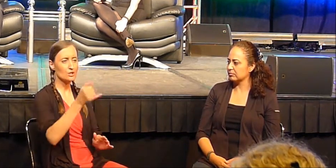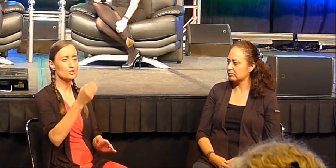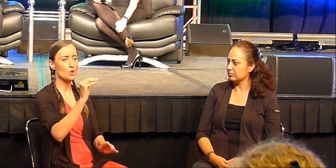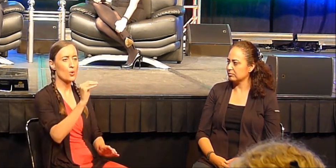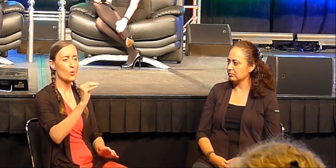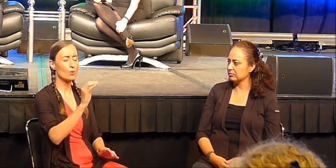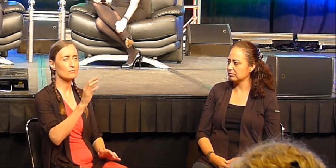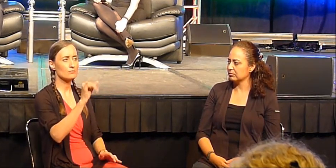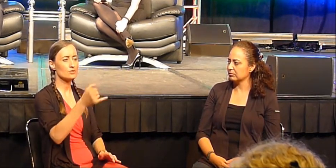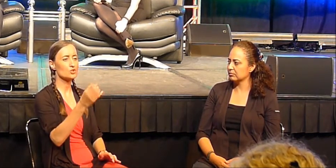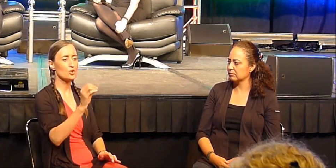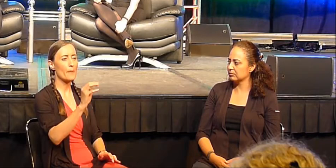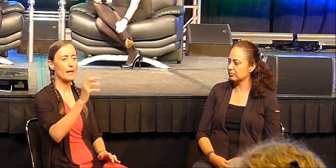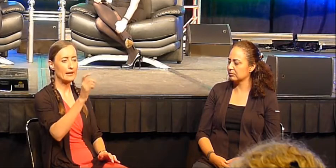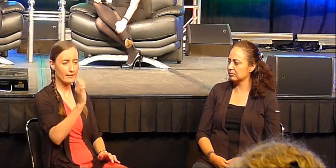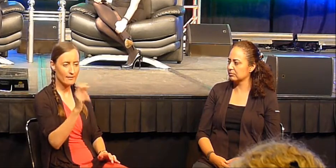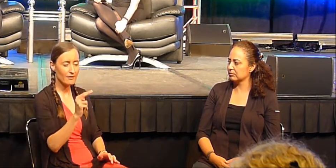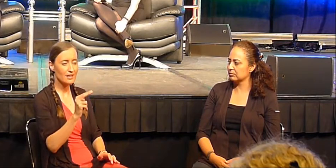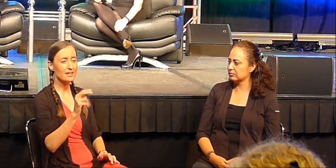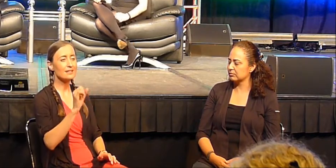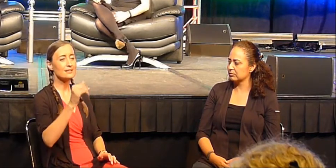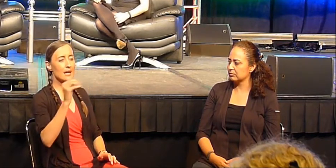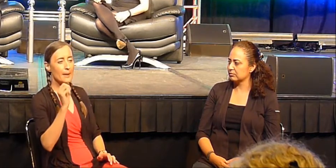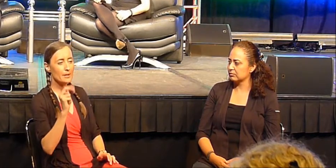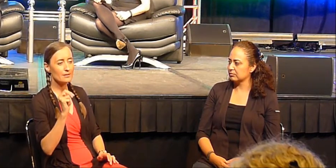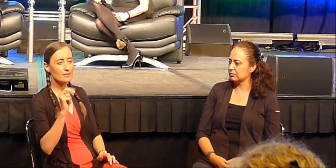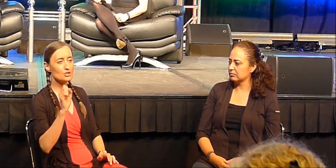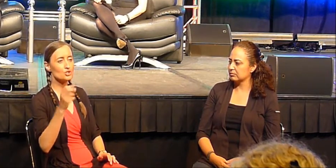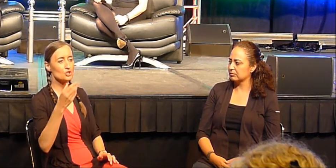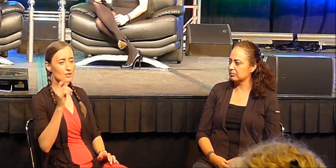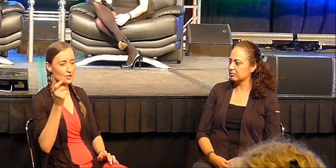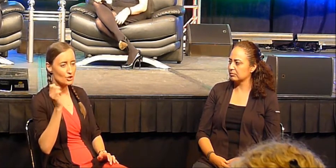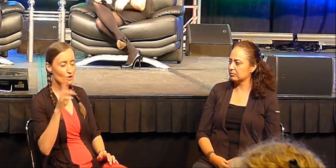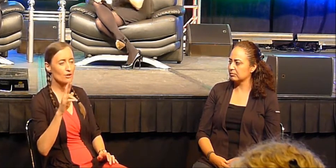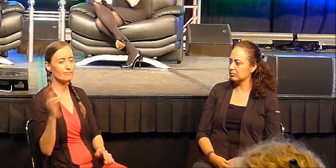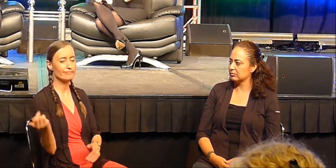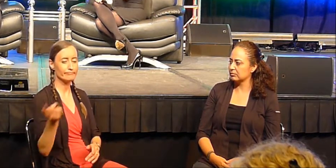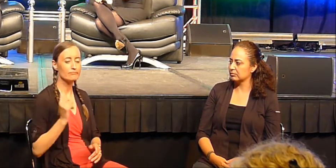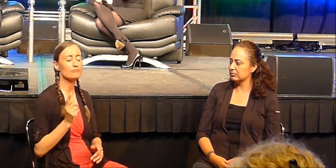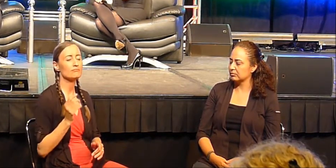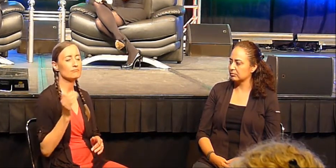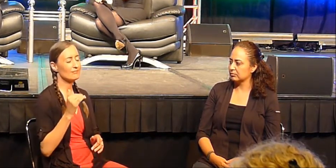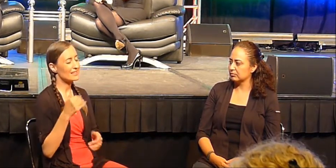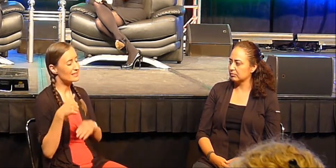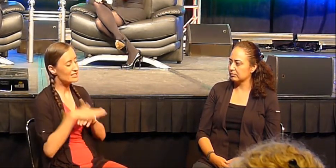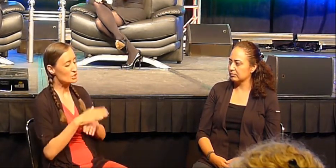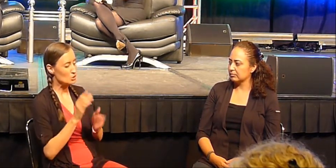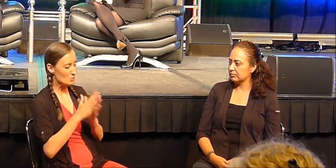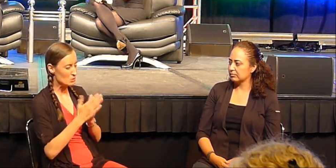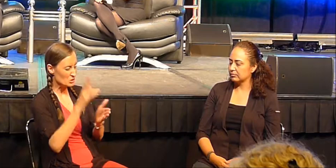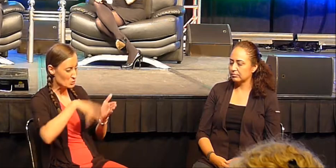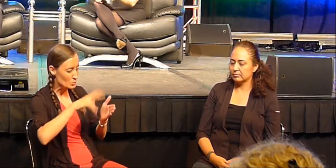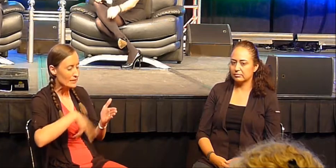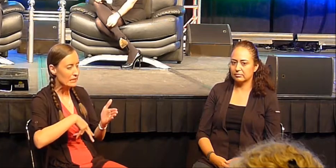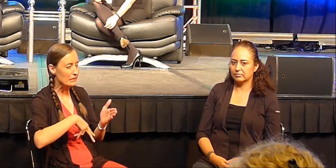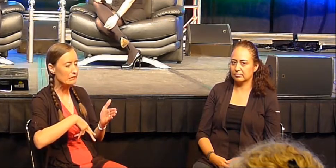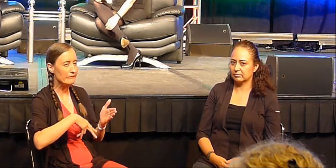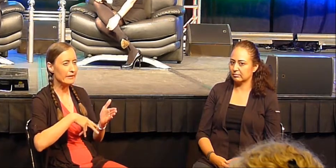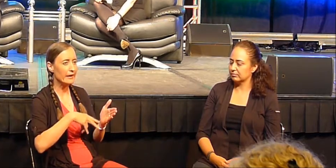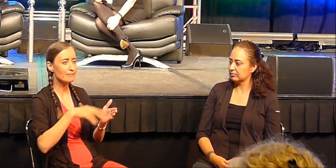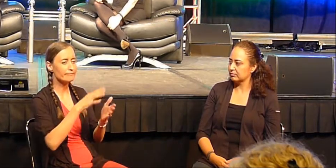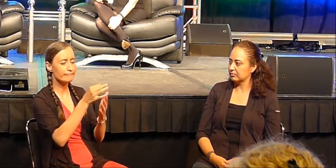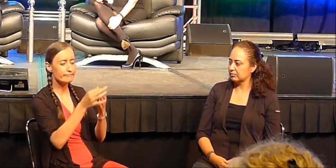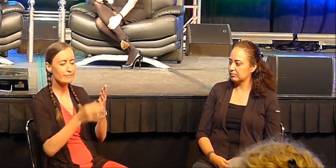the book, came to me and they said, so look, we're going to send you a bunch of writers' books to read, and then whichever writer you think